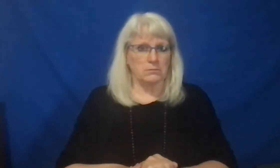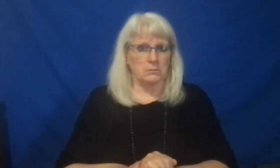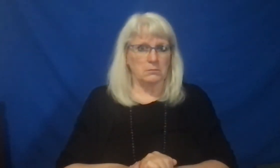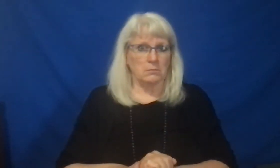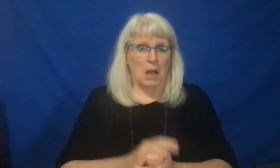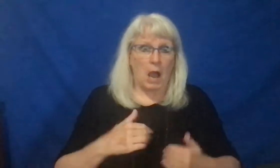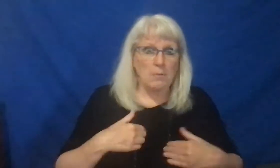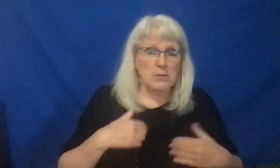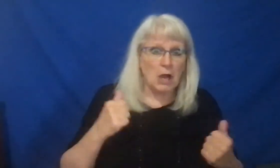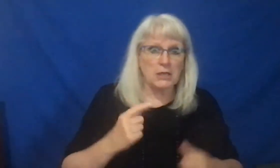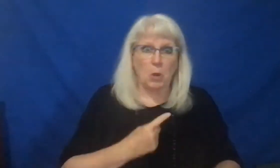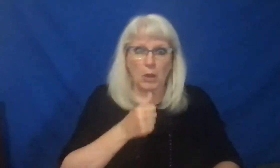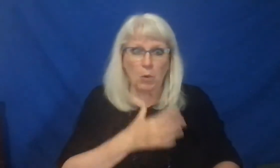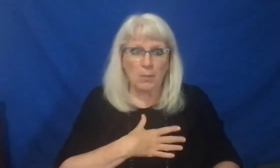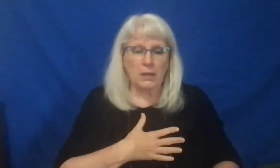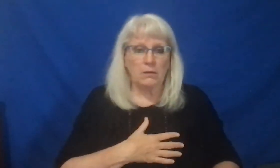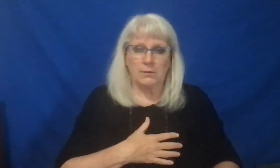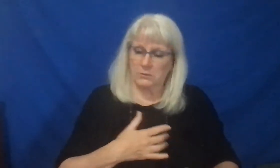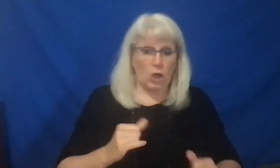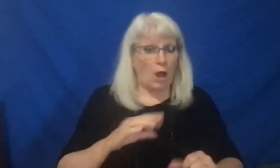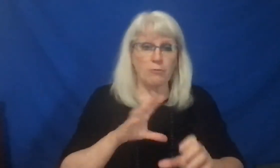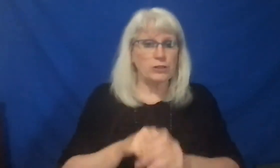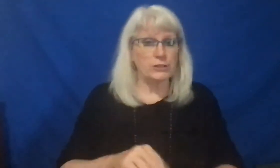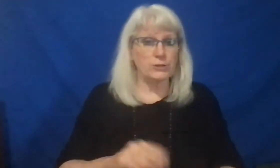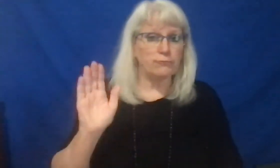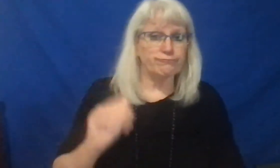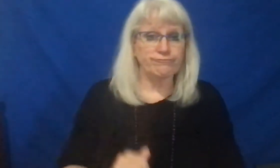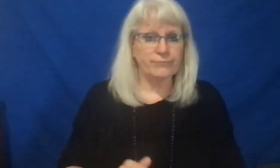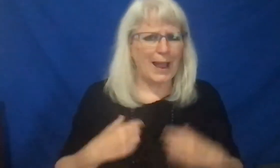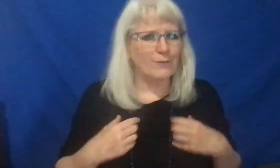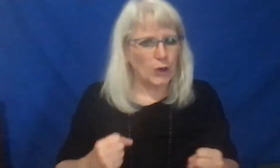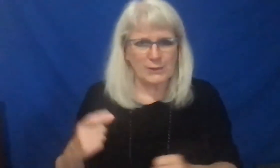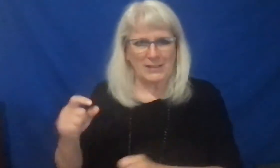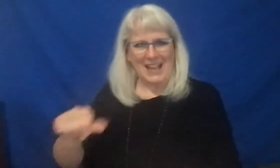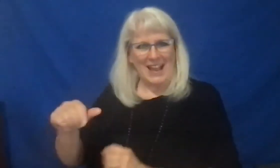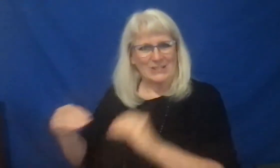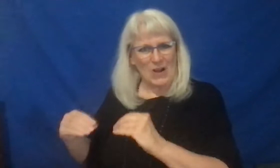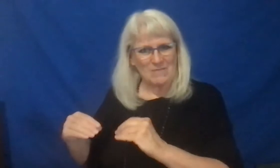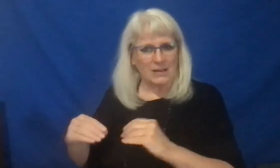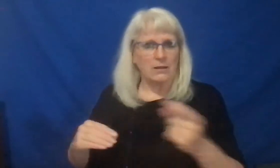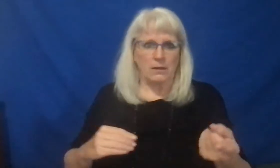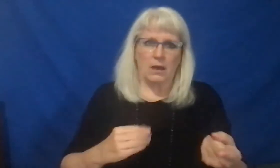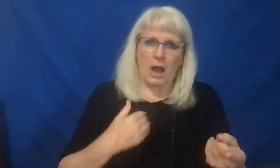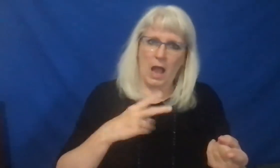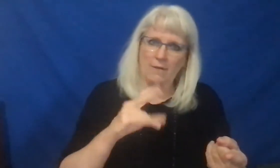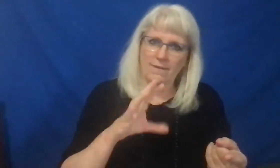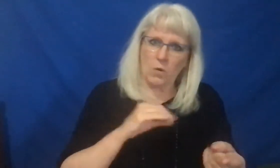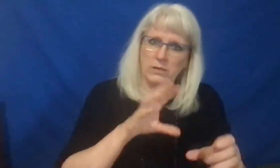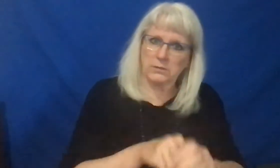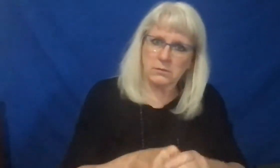my work table, right? And it's given me the courage to have a voice. And that's what I've found in